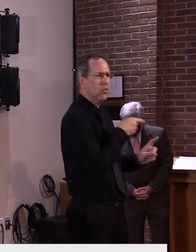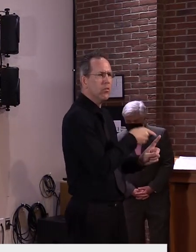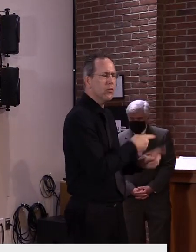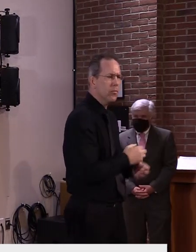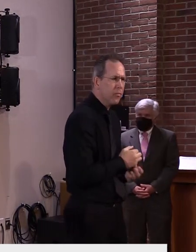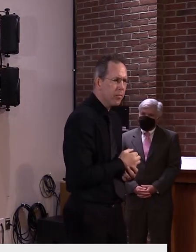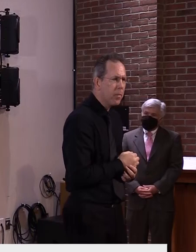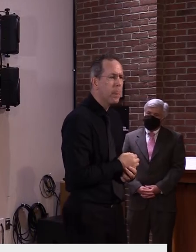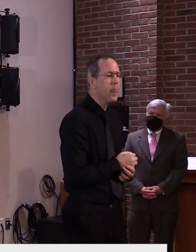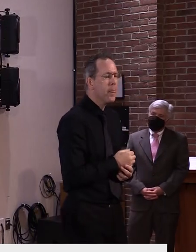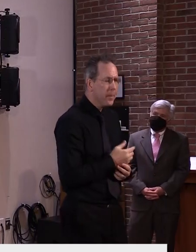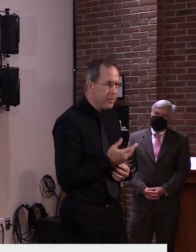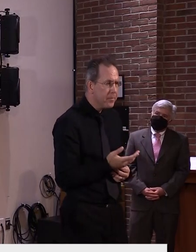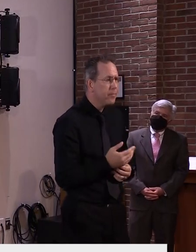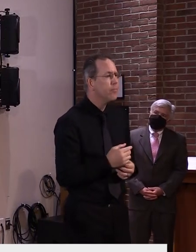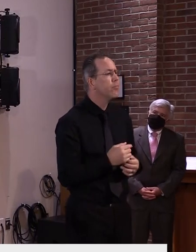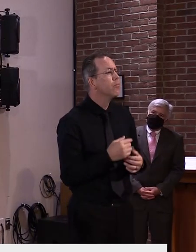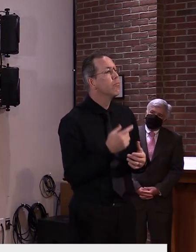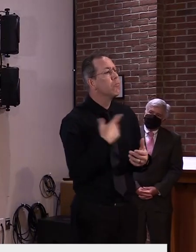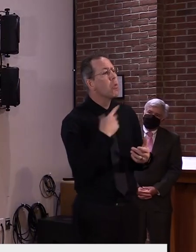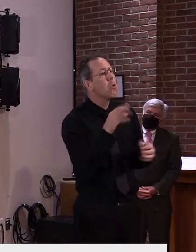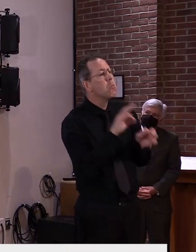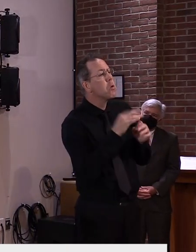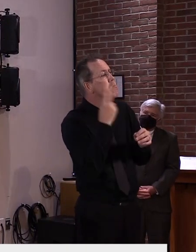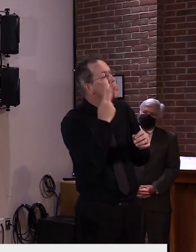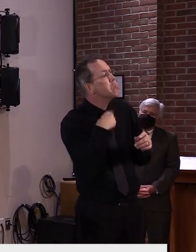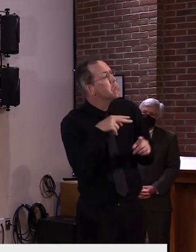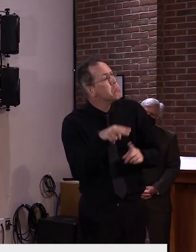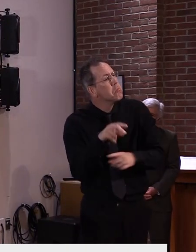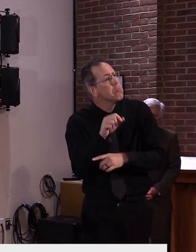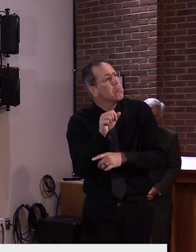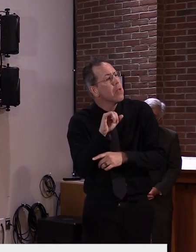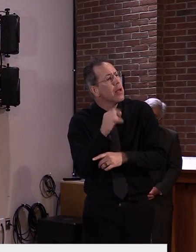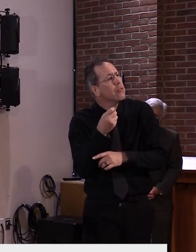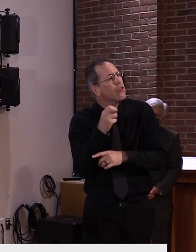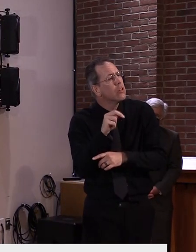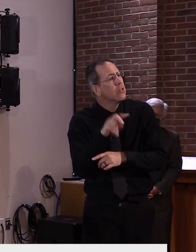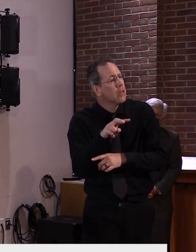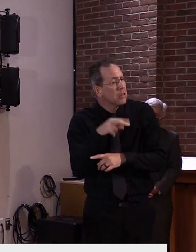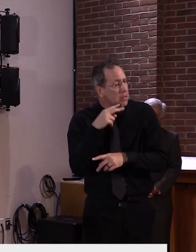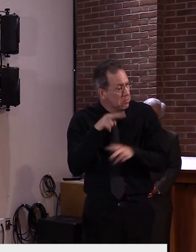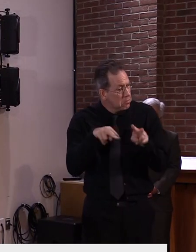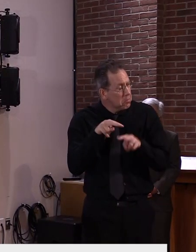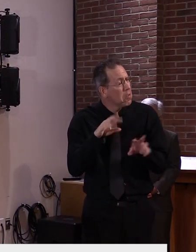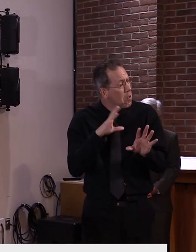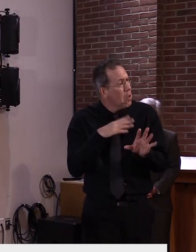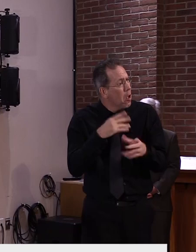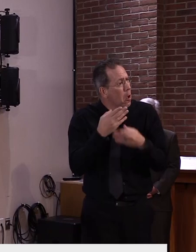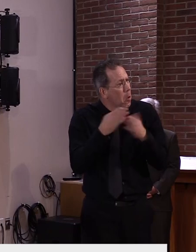give it a little time, and they'll be able to rely on the antigen test, I would hope too. Okay,